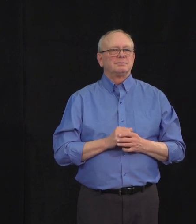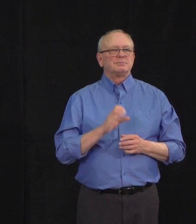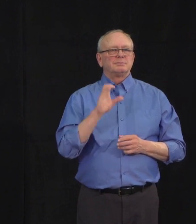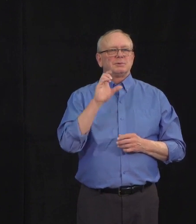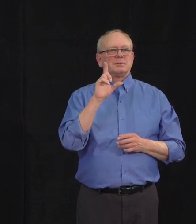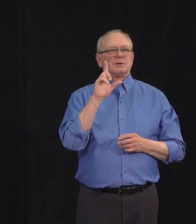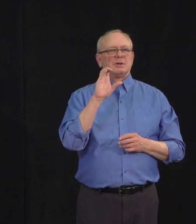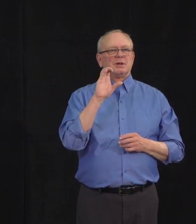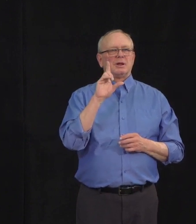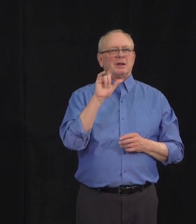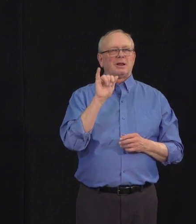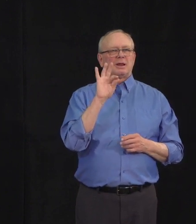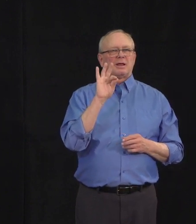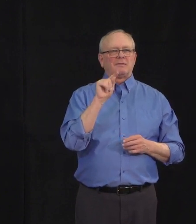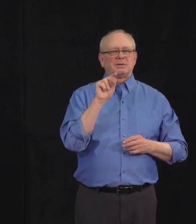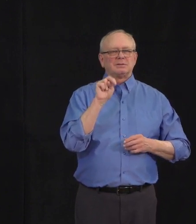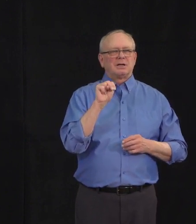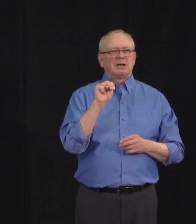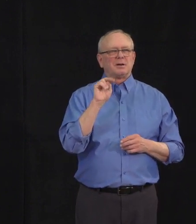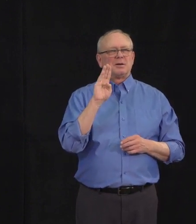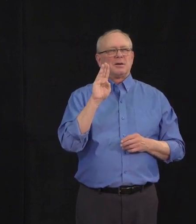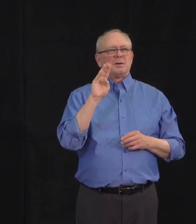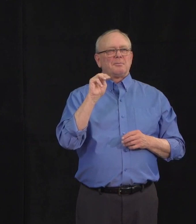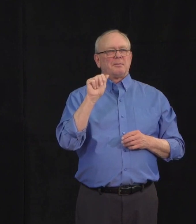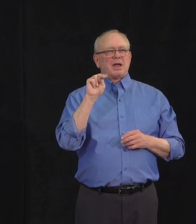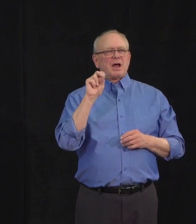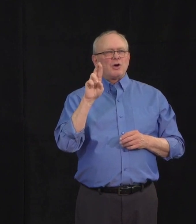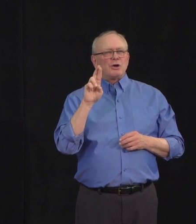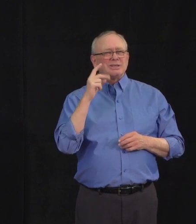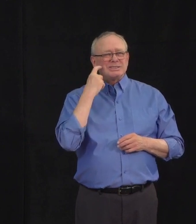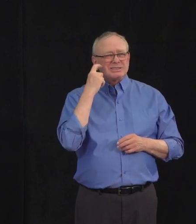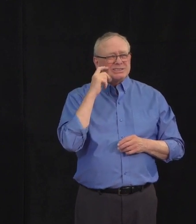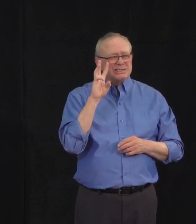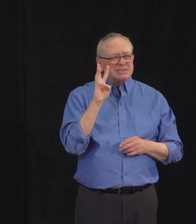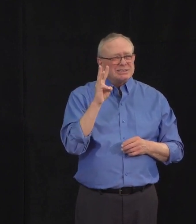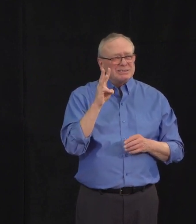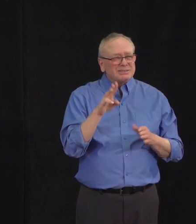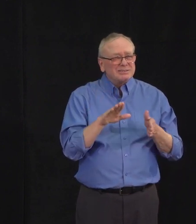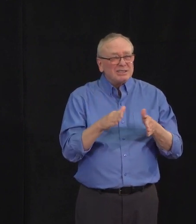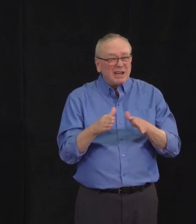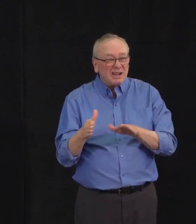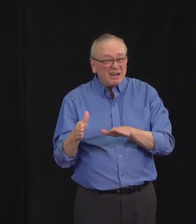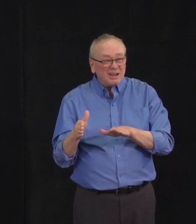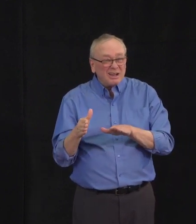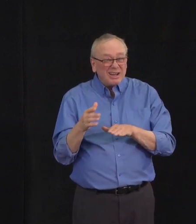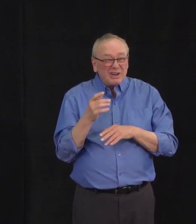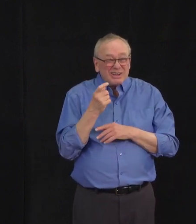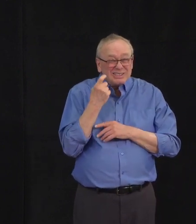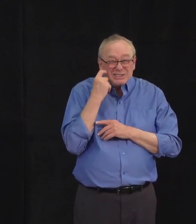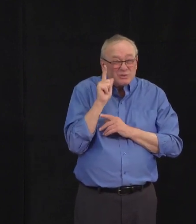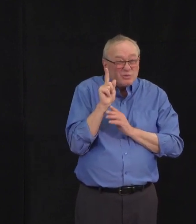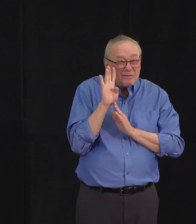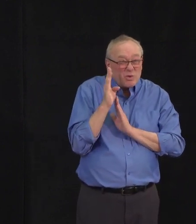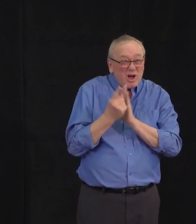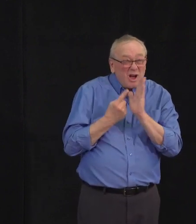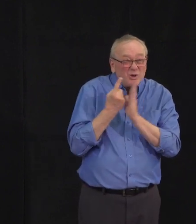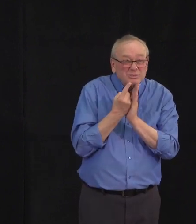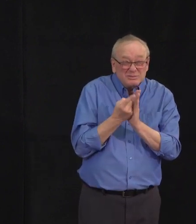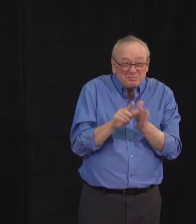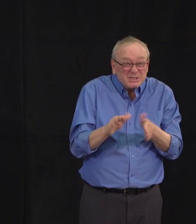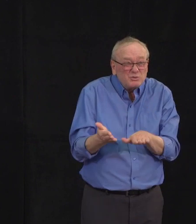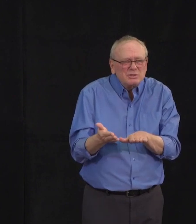6, did they all pass away in the last 24 hours, or are some of the identifying numbers sort of catching up over